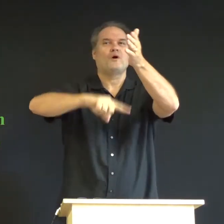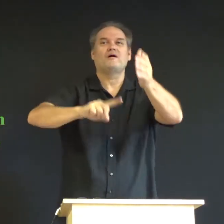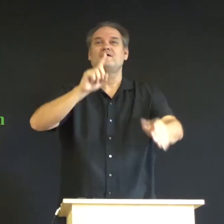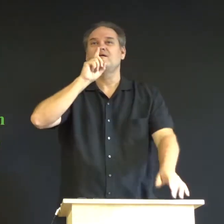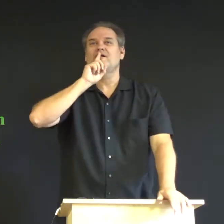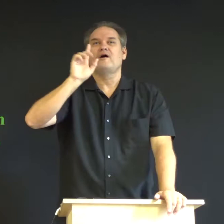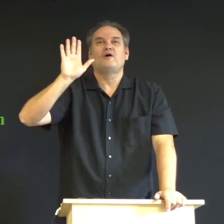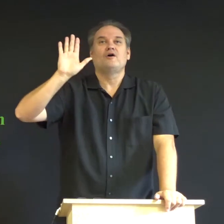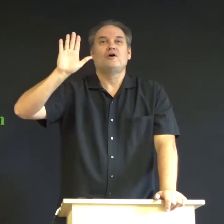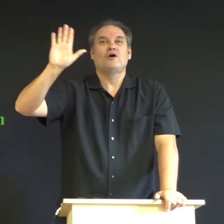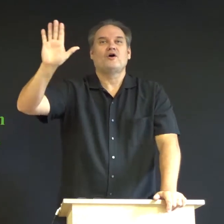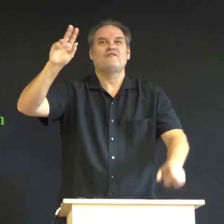thing said,